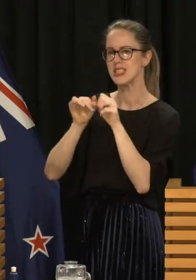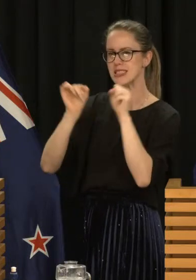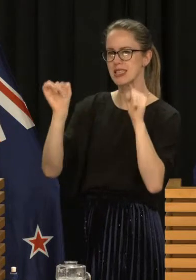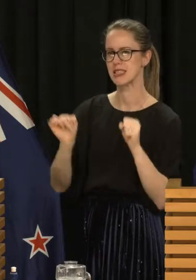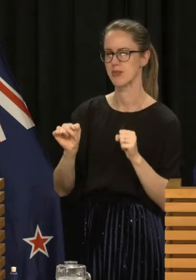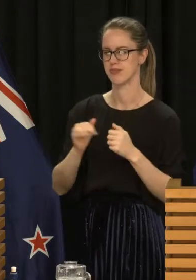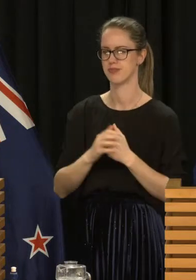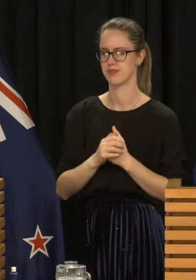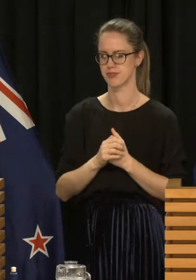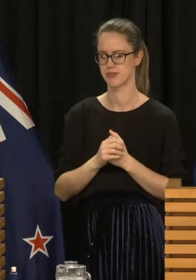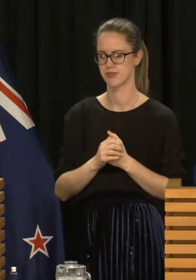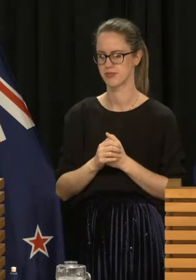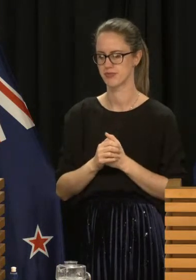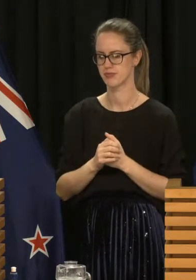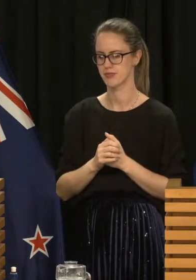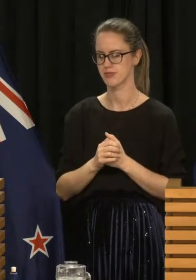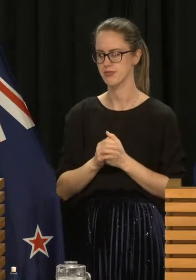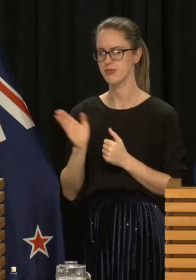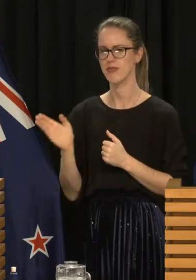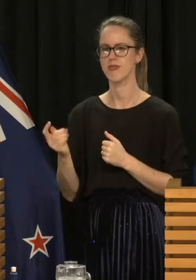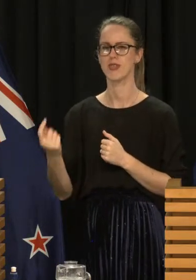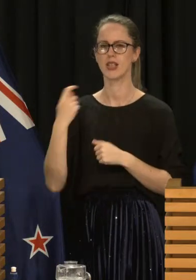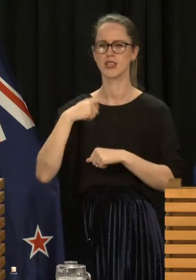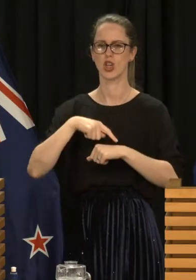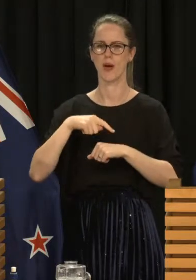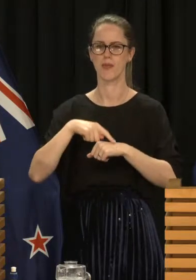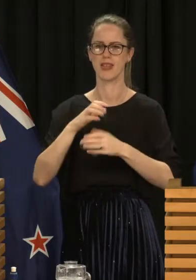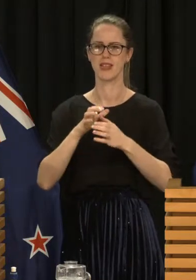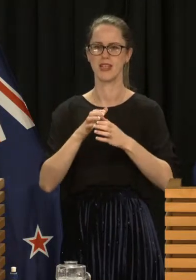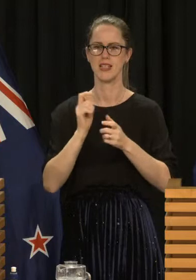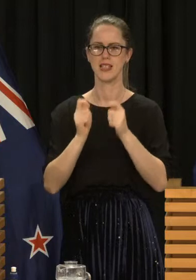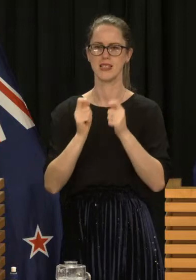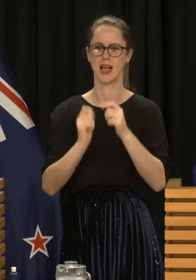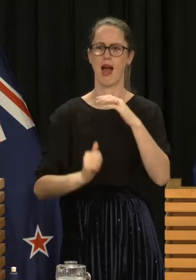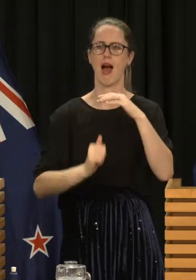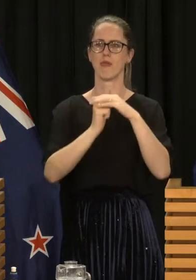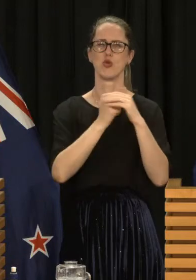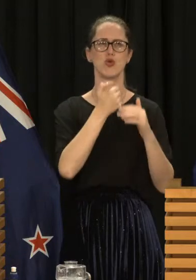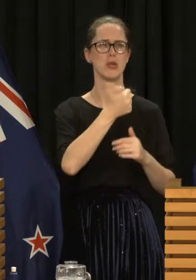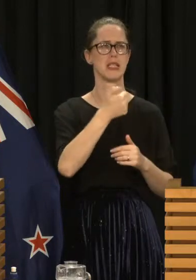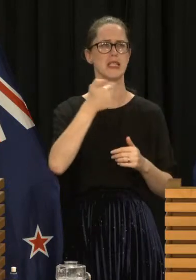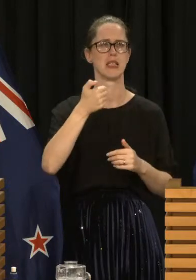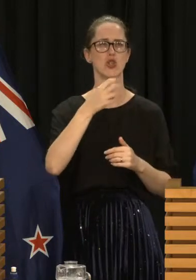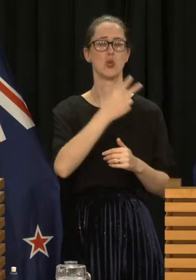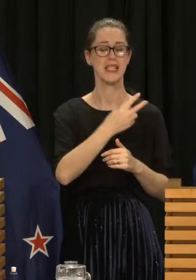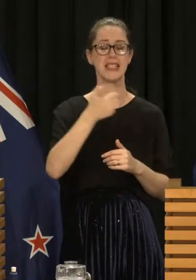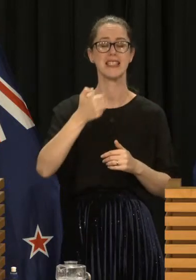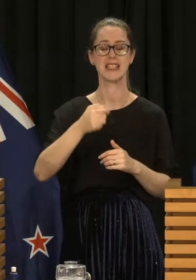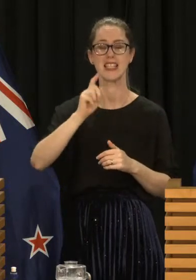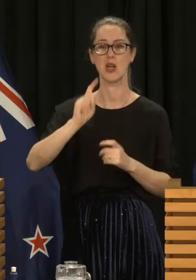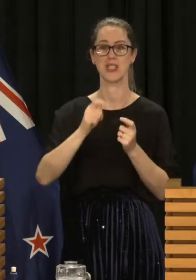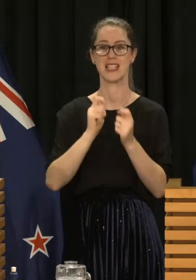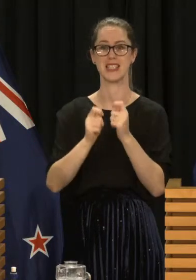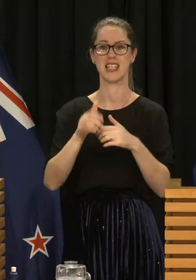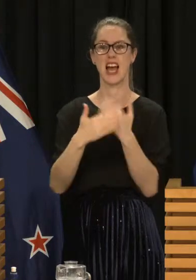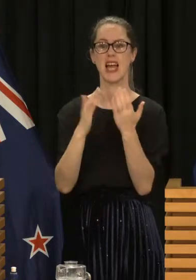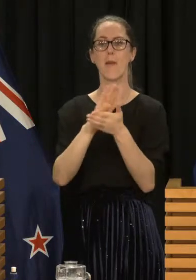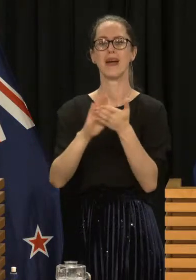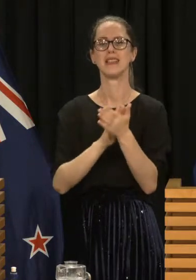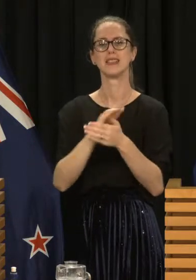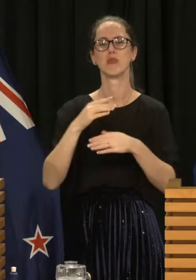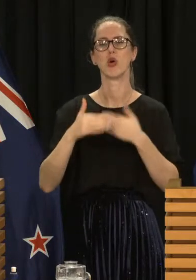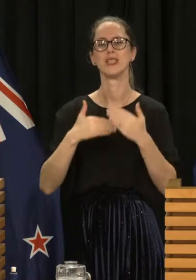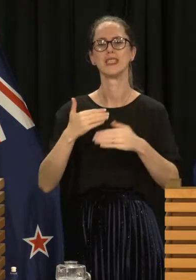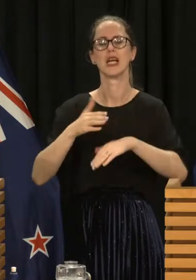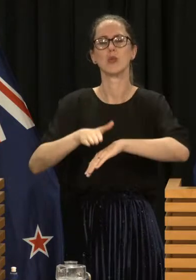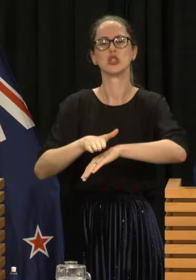If I could add to that, the last time we had a big surge of testing where we got up to about 26,000, tests a day, that did slow down the